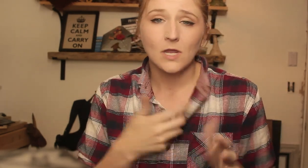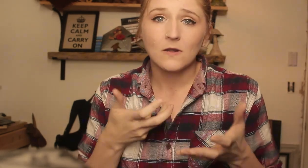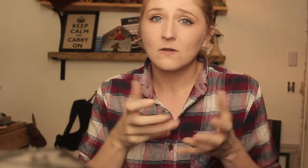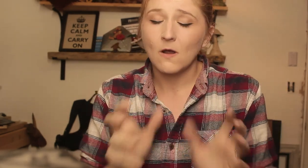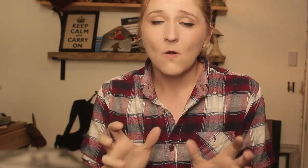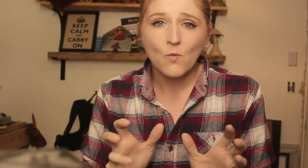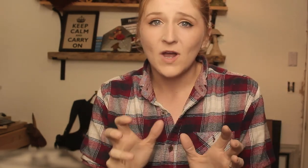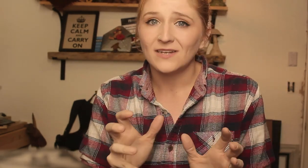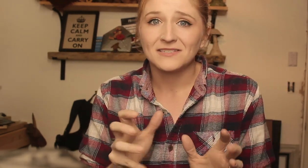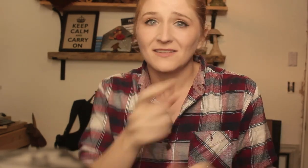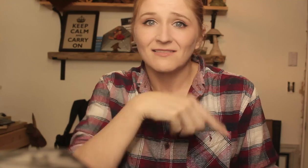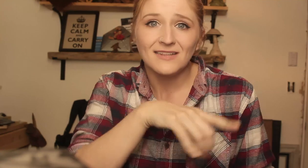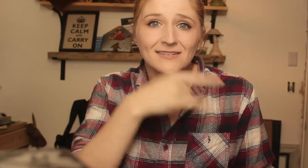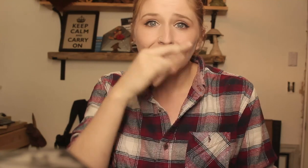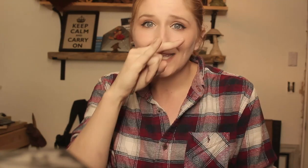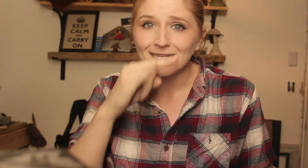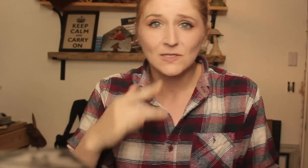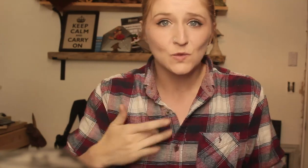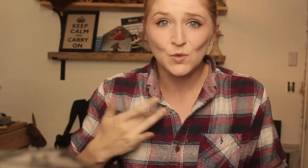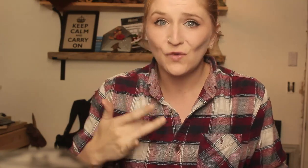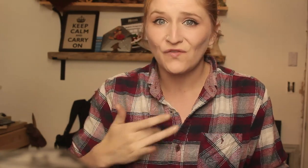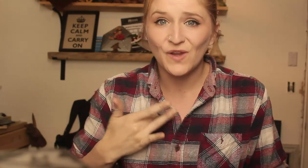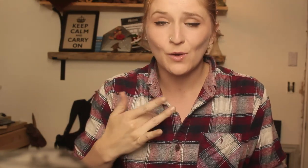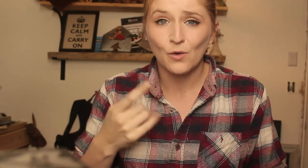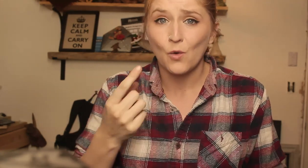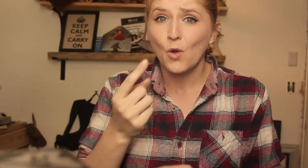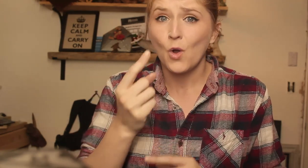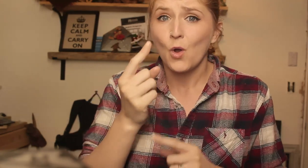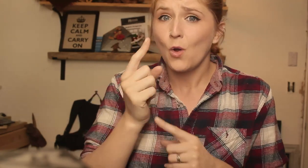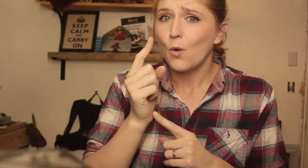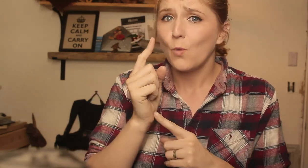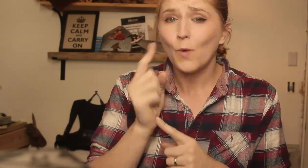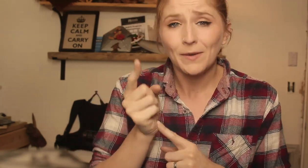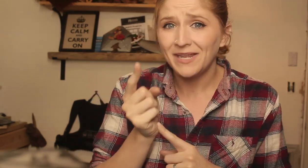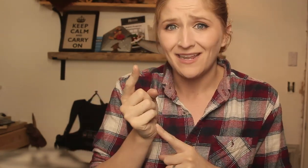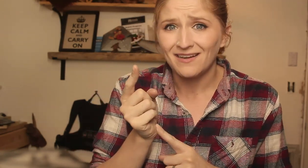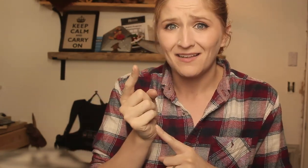We don't want these kids to feel 1 minute